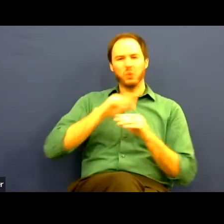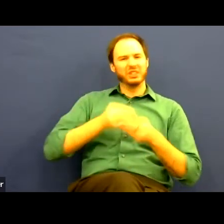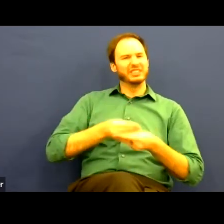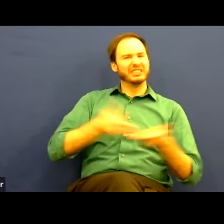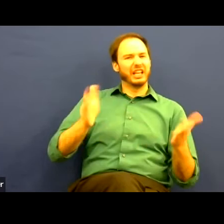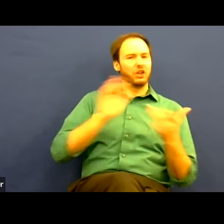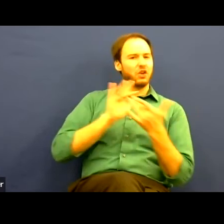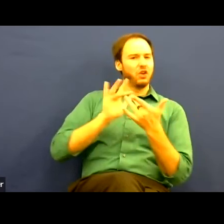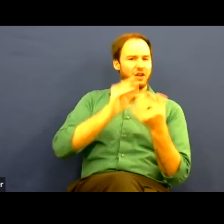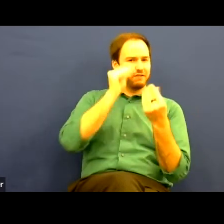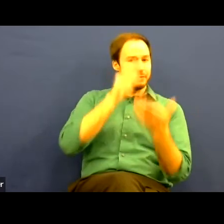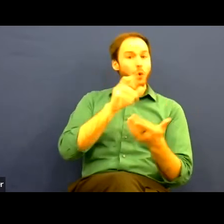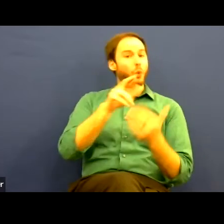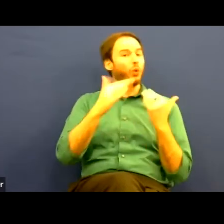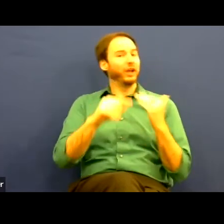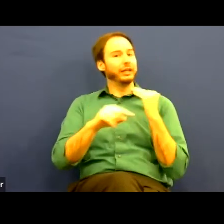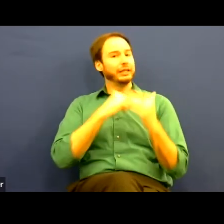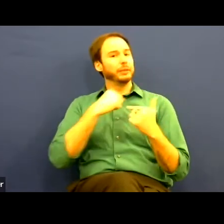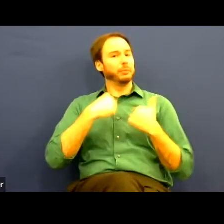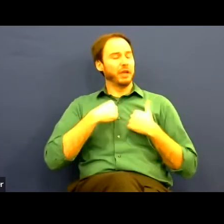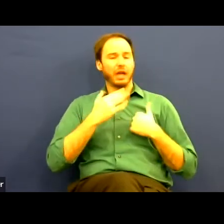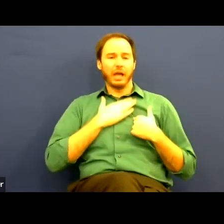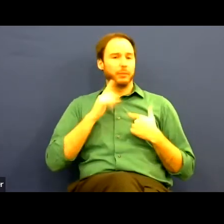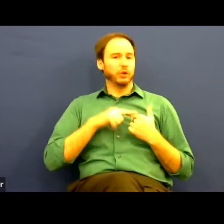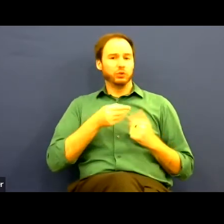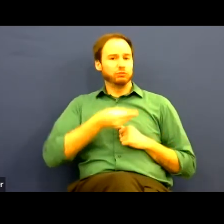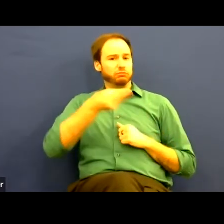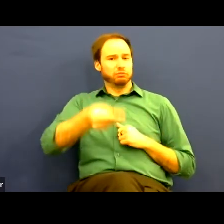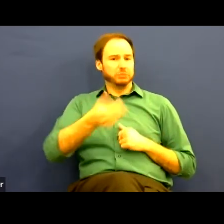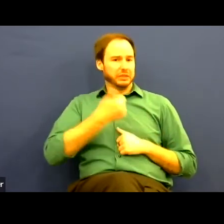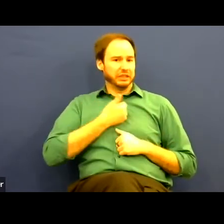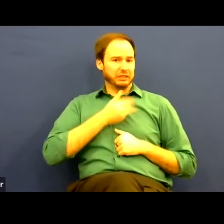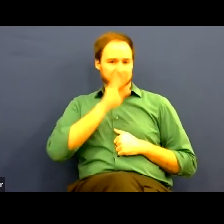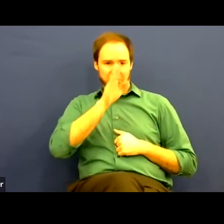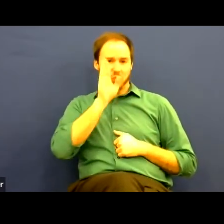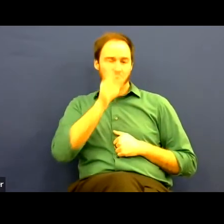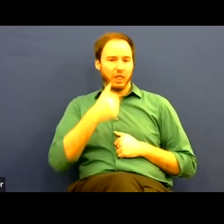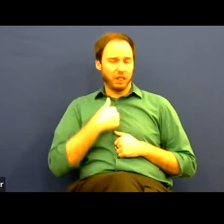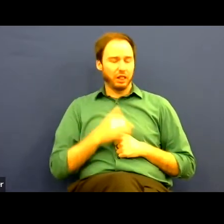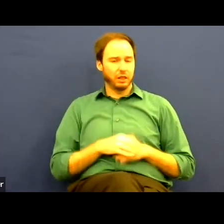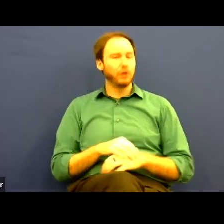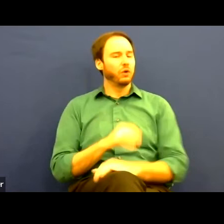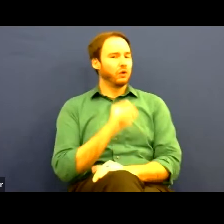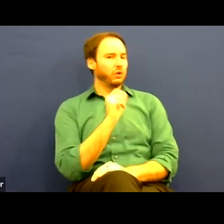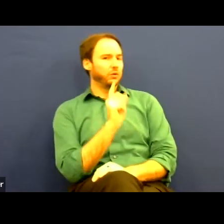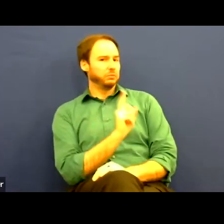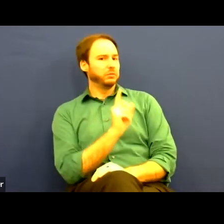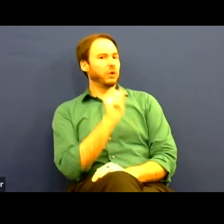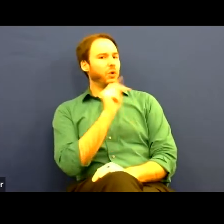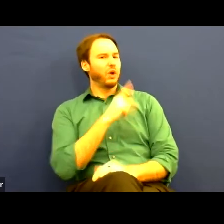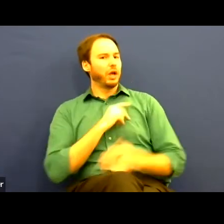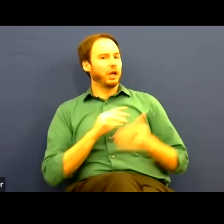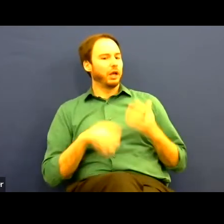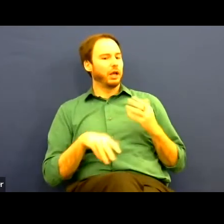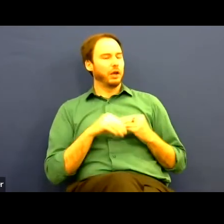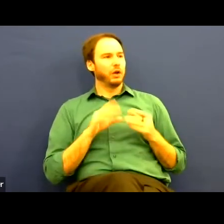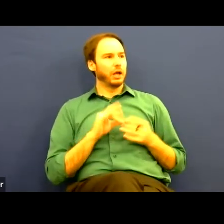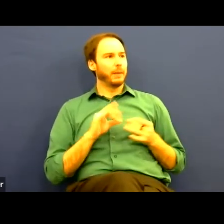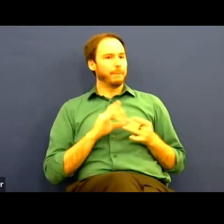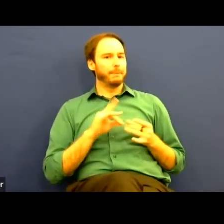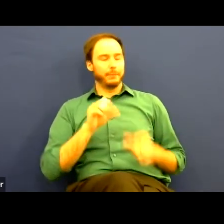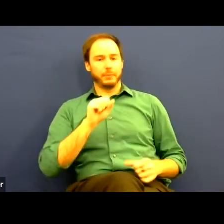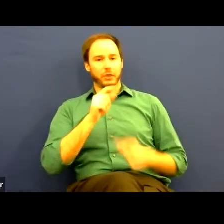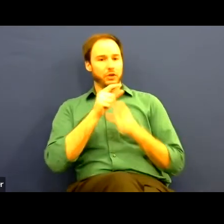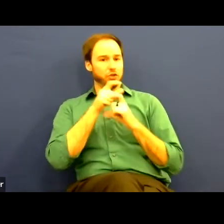contact information, or just give me an email, Dave, and I can share it with you. Okay, and as a side note, the